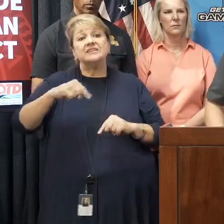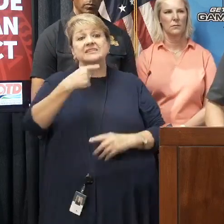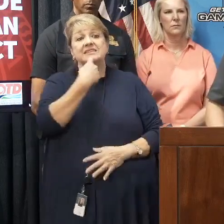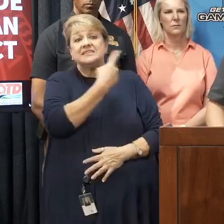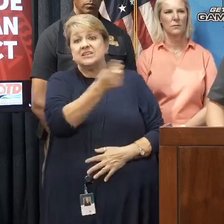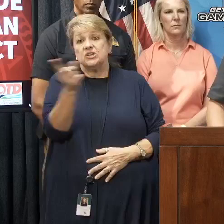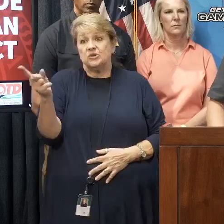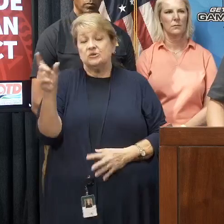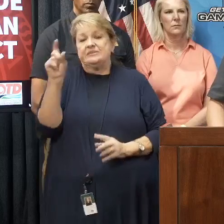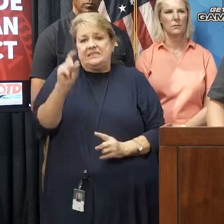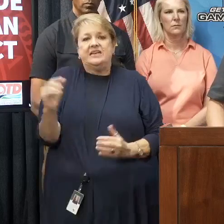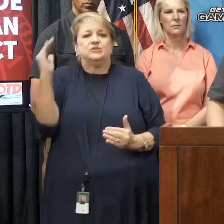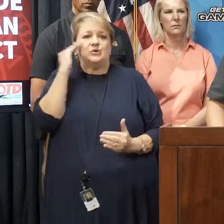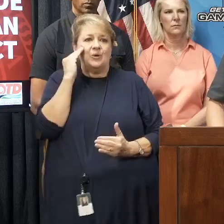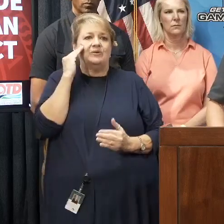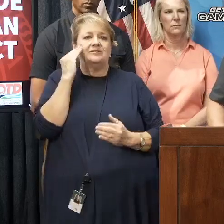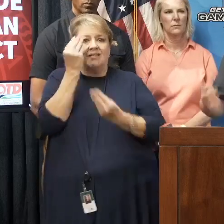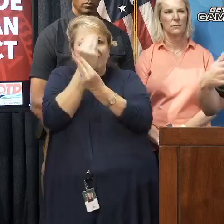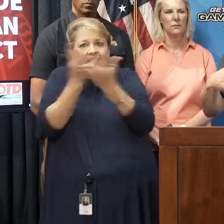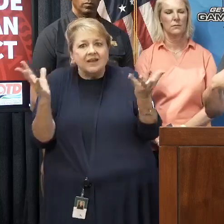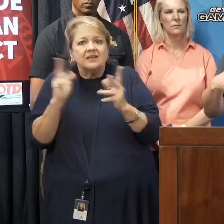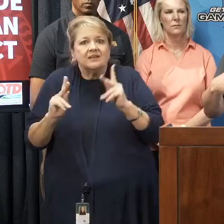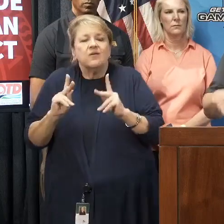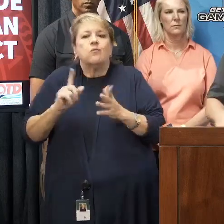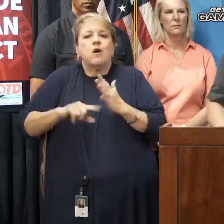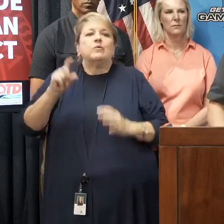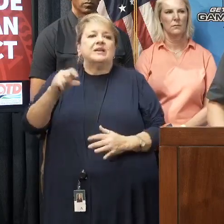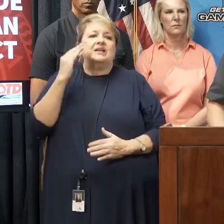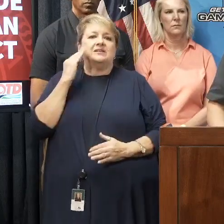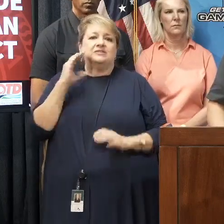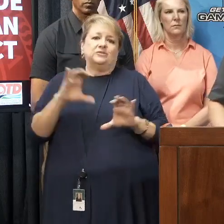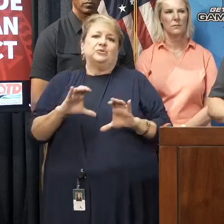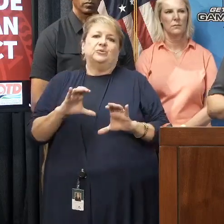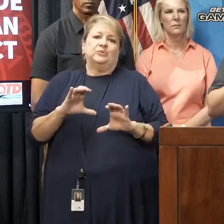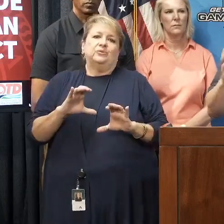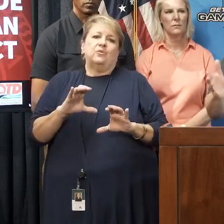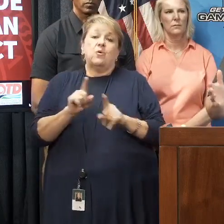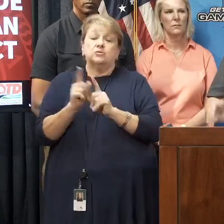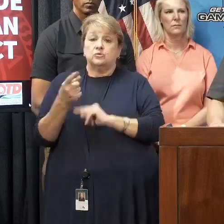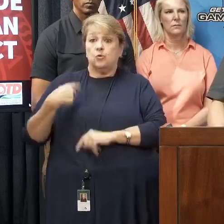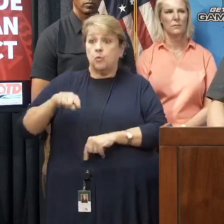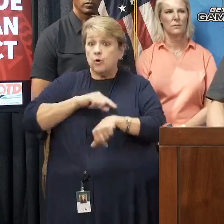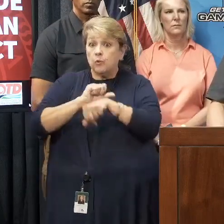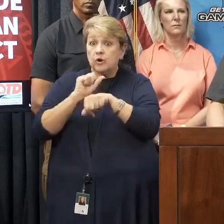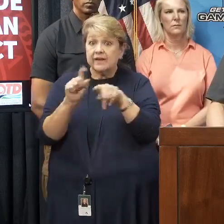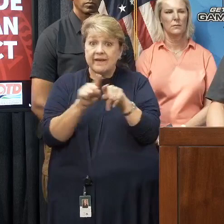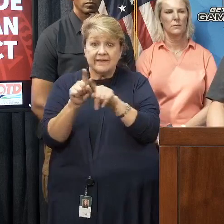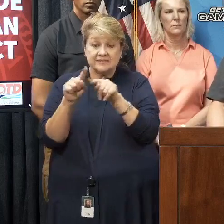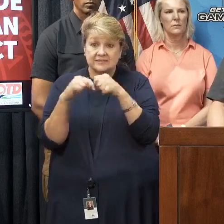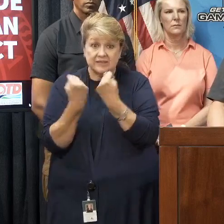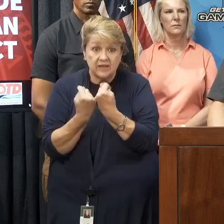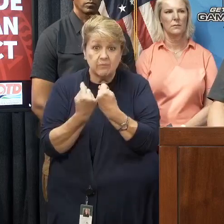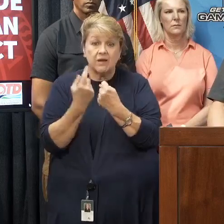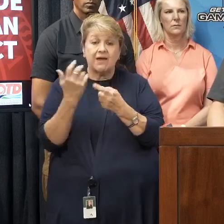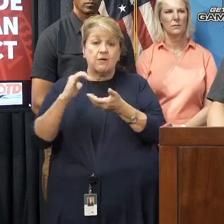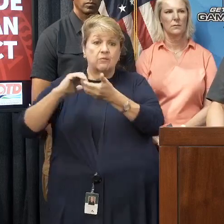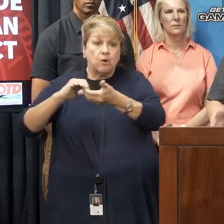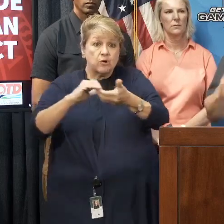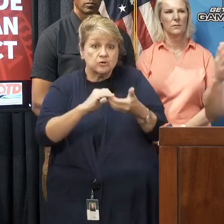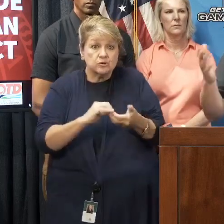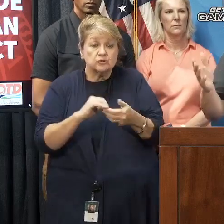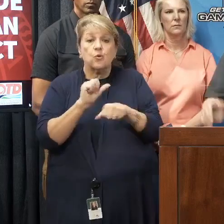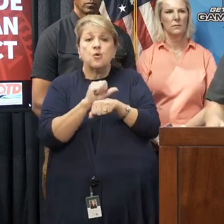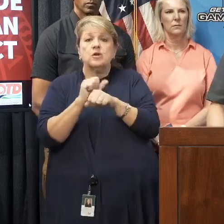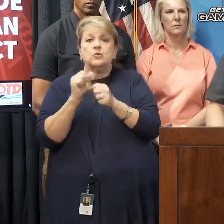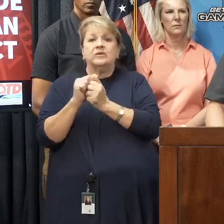ready to do. But as we work together as a team, we work together with all of those partners. We work very closely with our